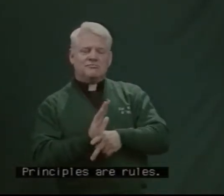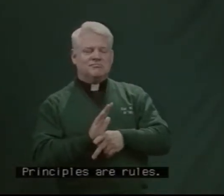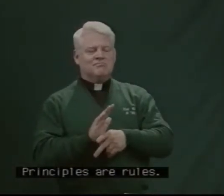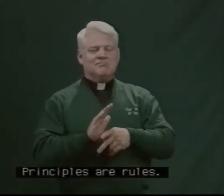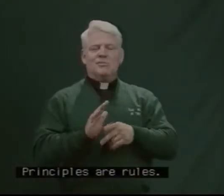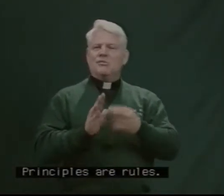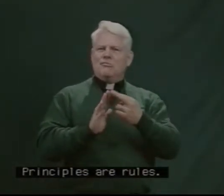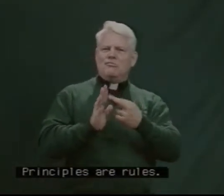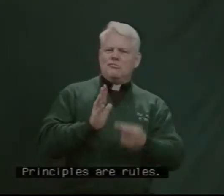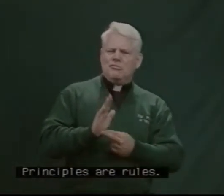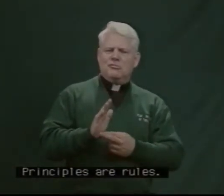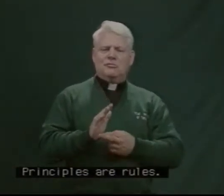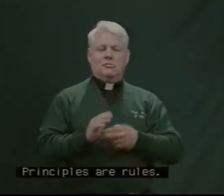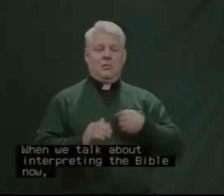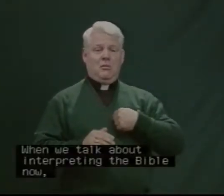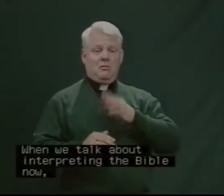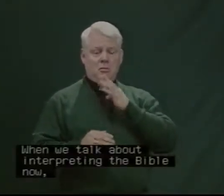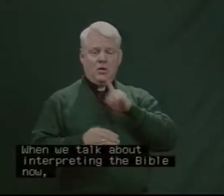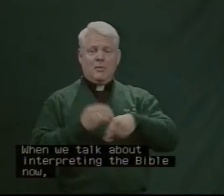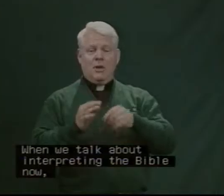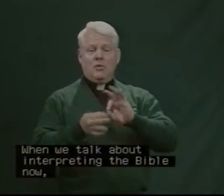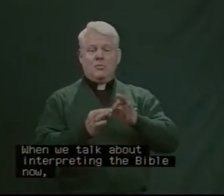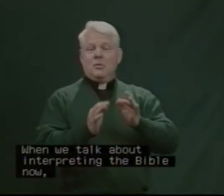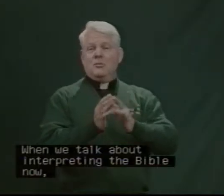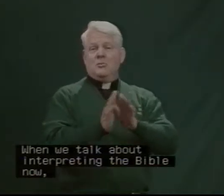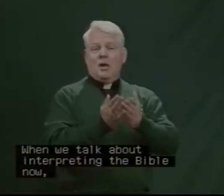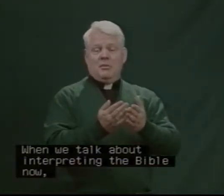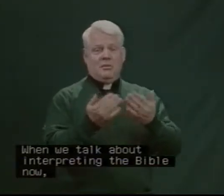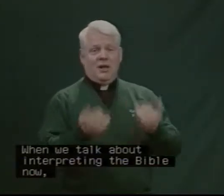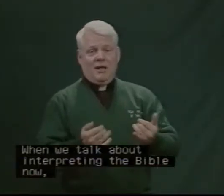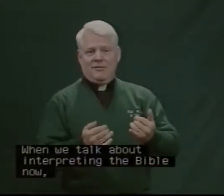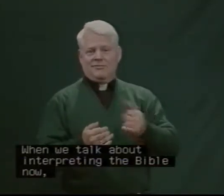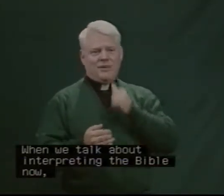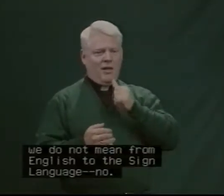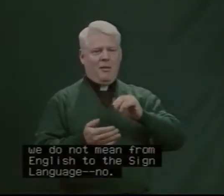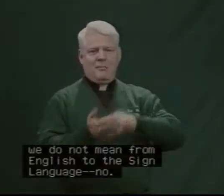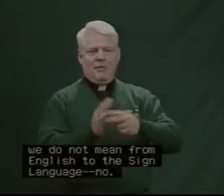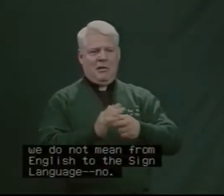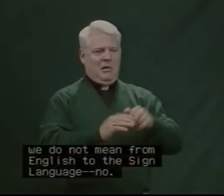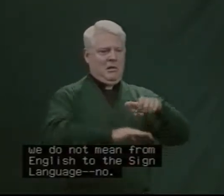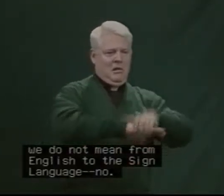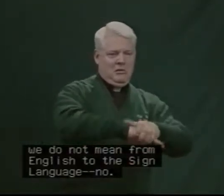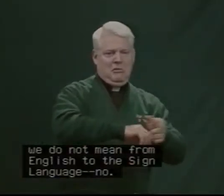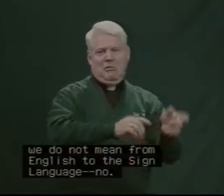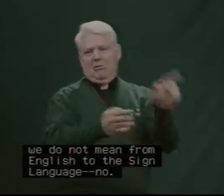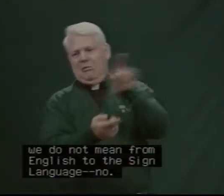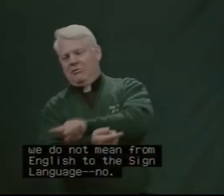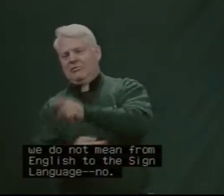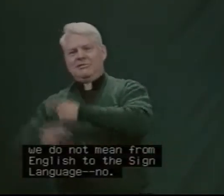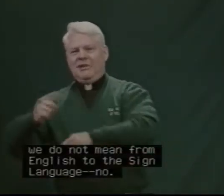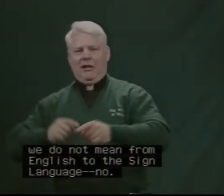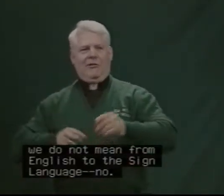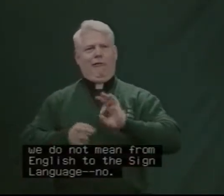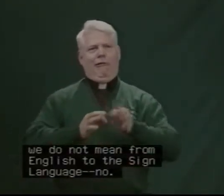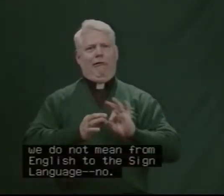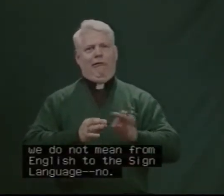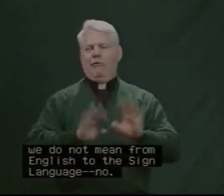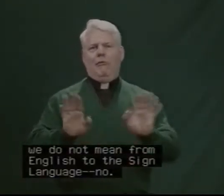Principles are rules. When we talk about interpreting the Bible now, we do not mean from English